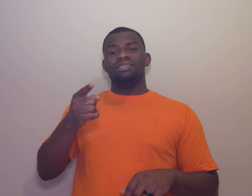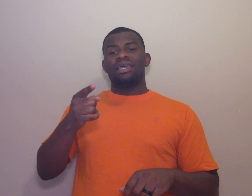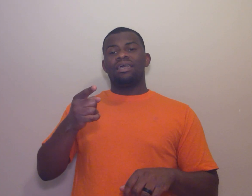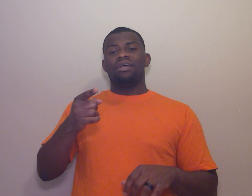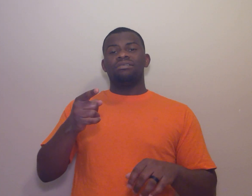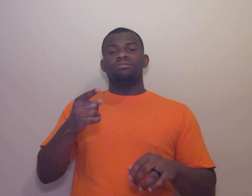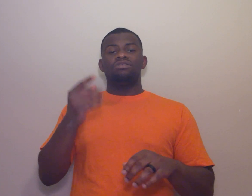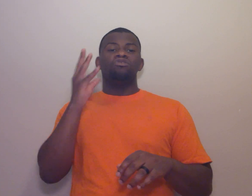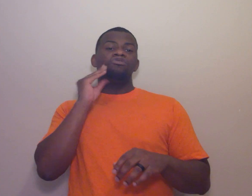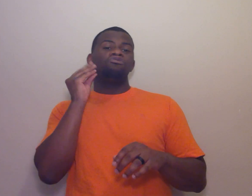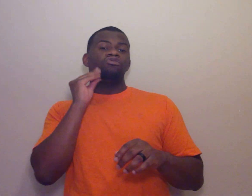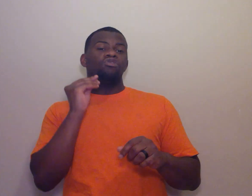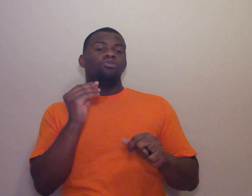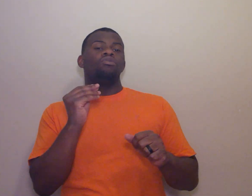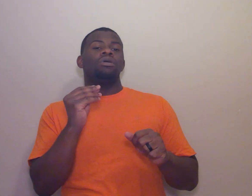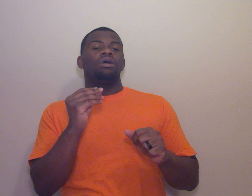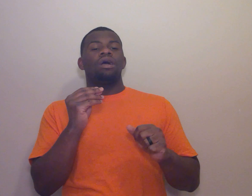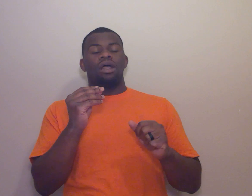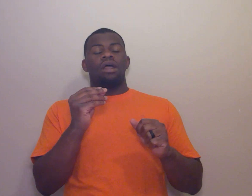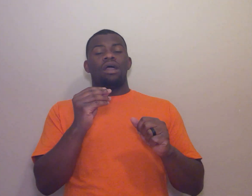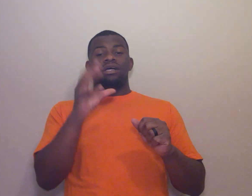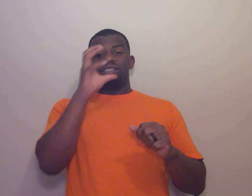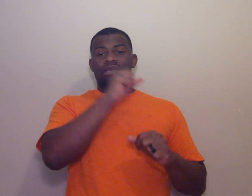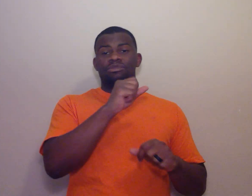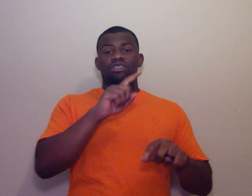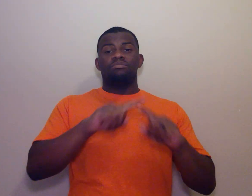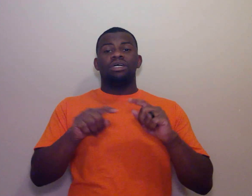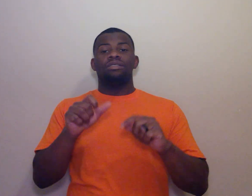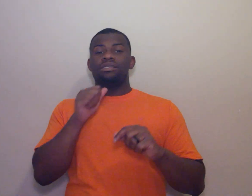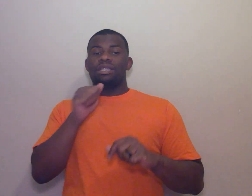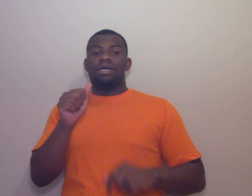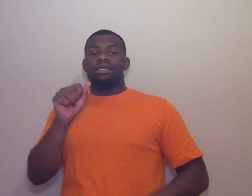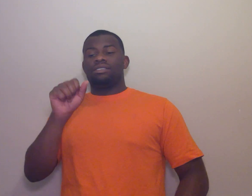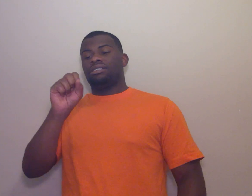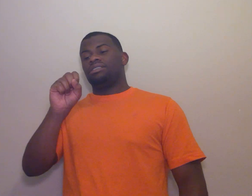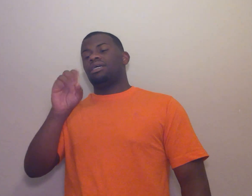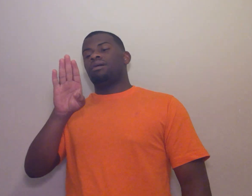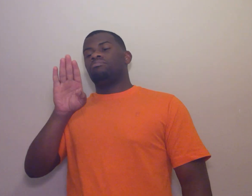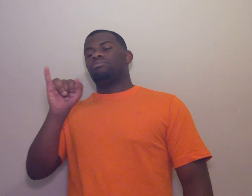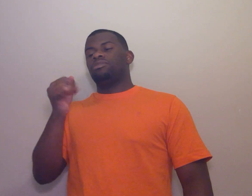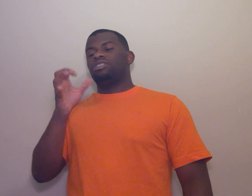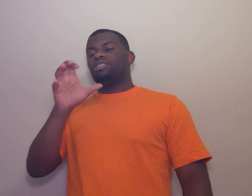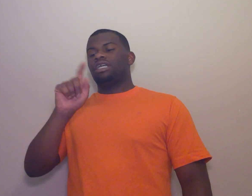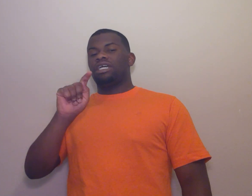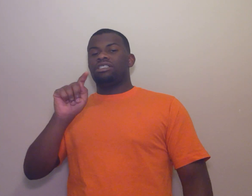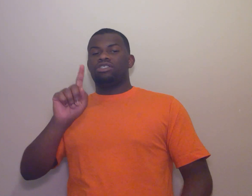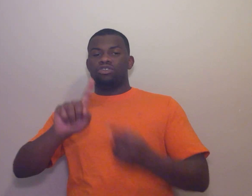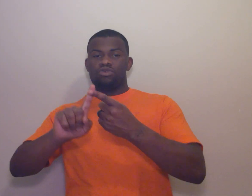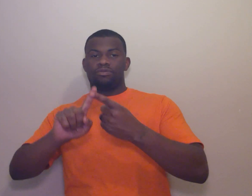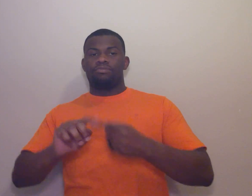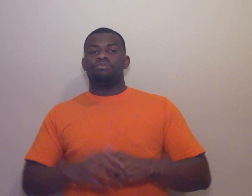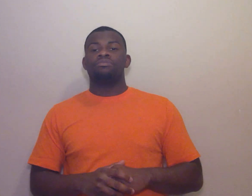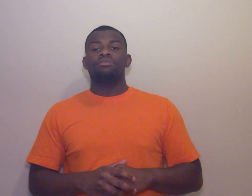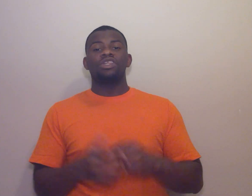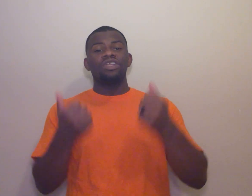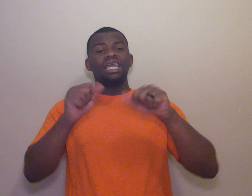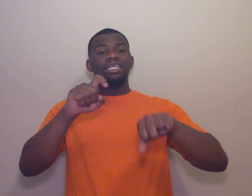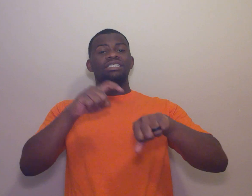tos, refer to a HUD document. So anytime in this country you purchase a piece of real estate and you go through a title